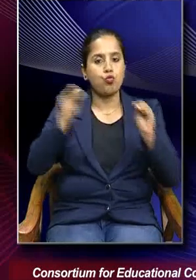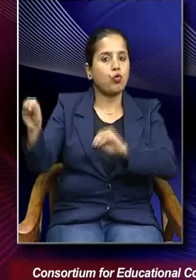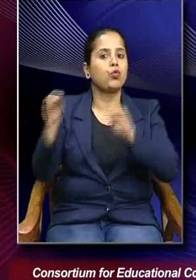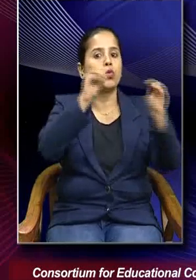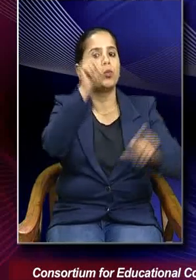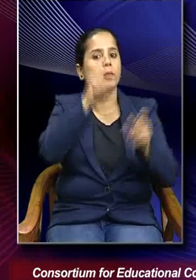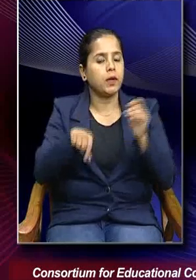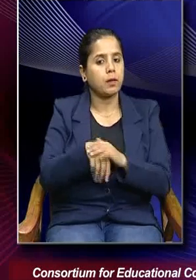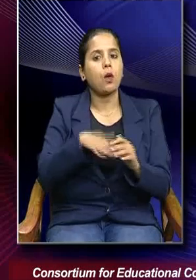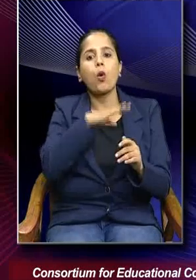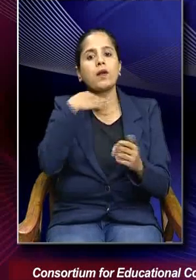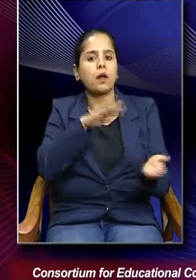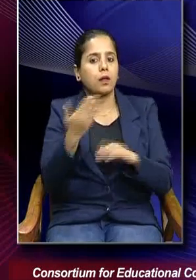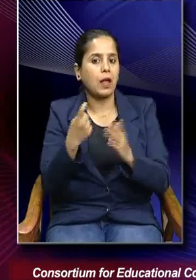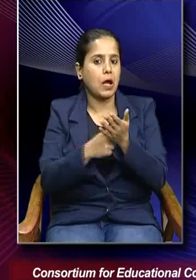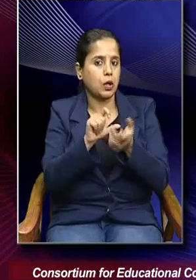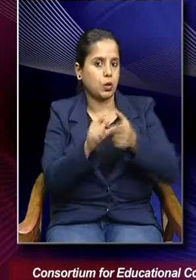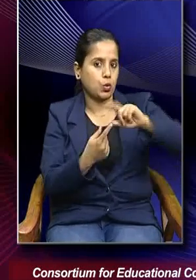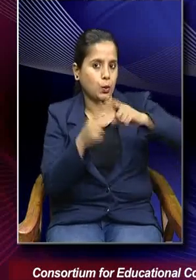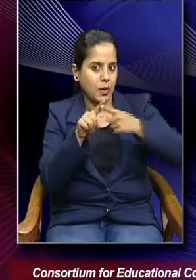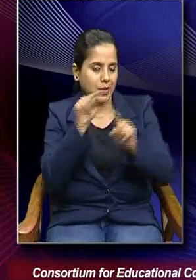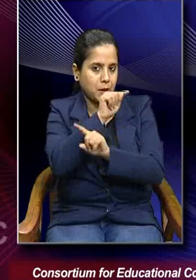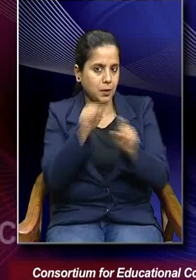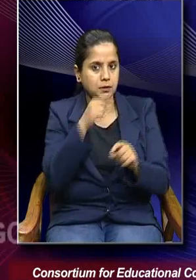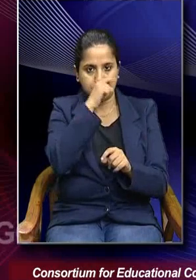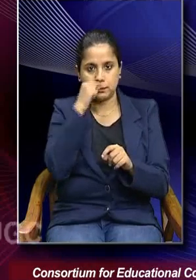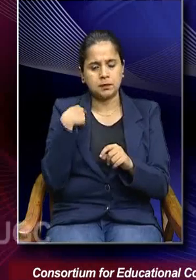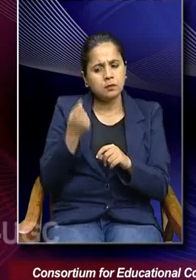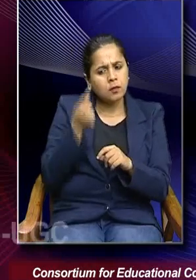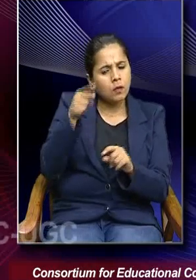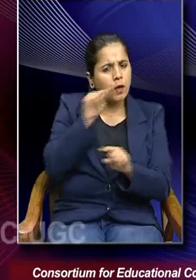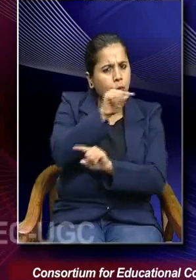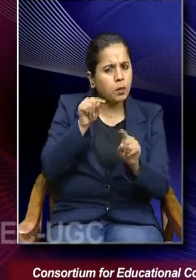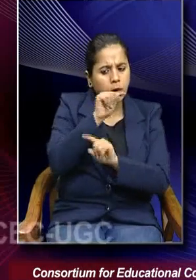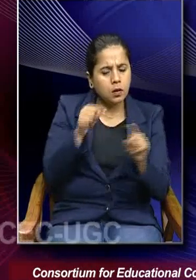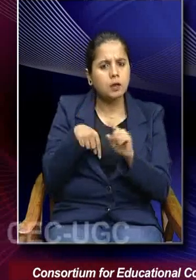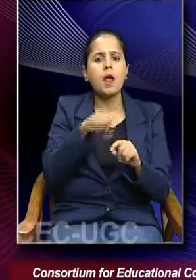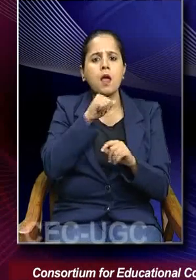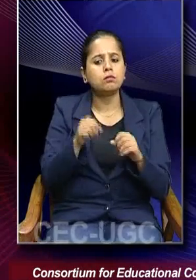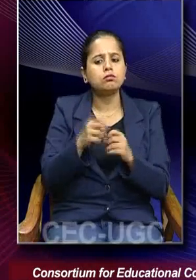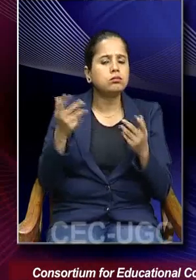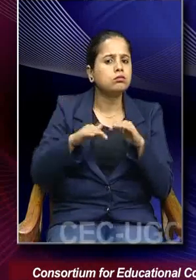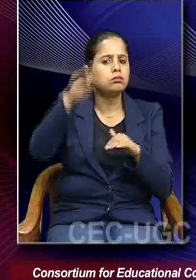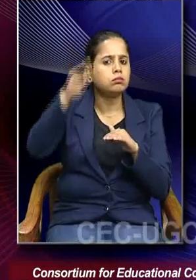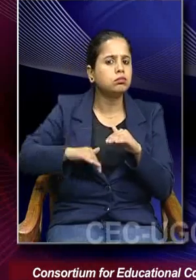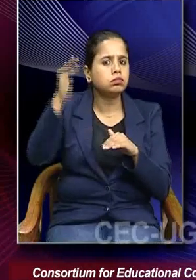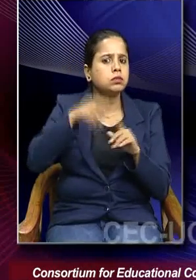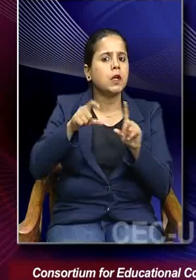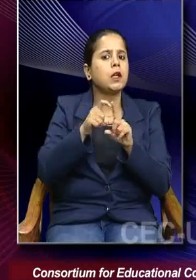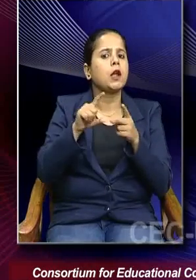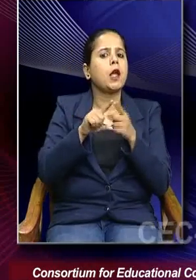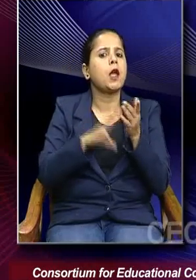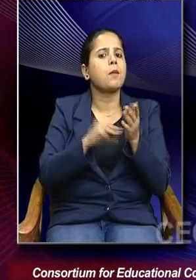if we look into these rates, it will help us to understand the growth and age structure, which in demography generally refers